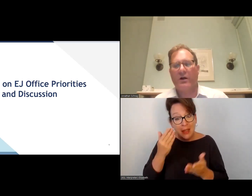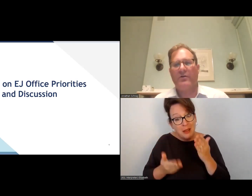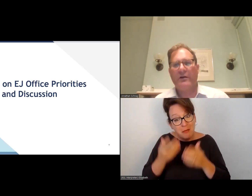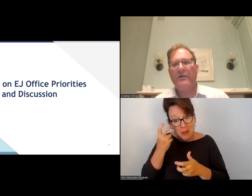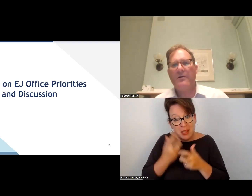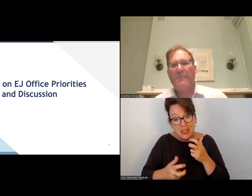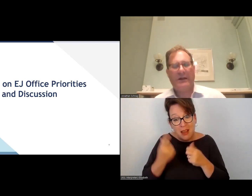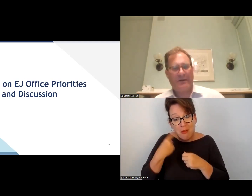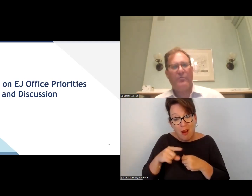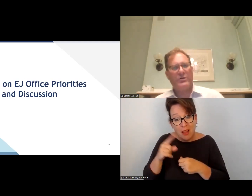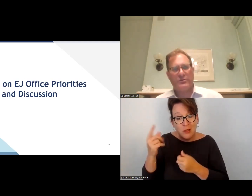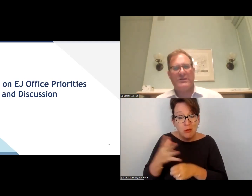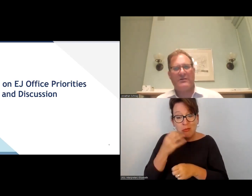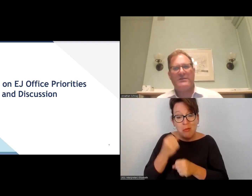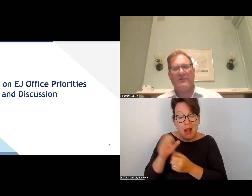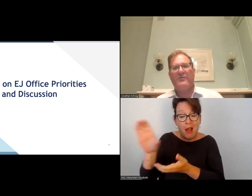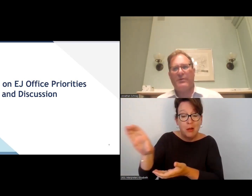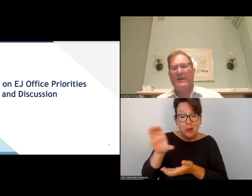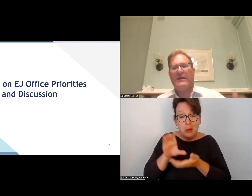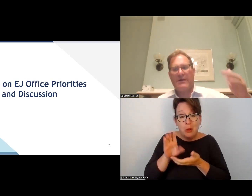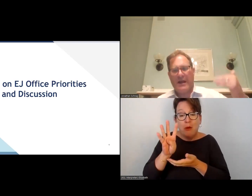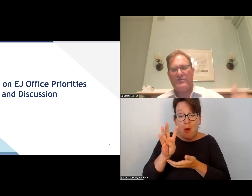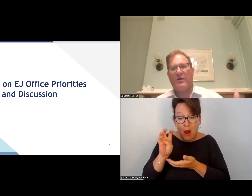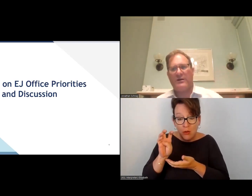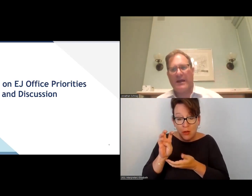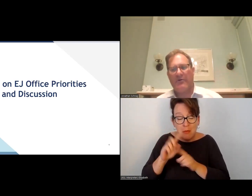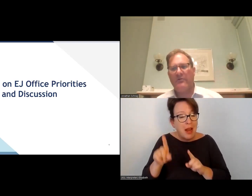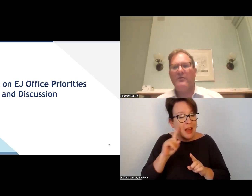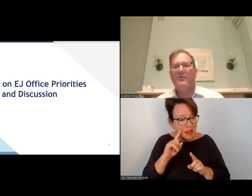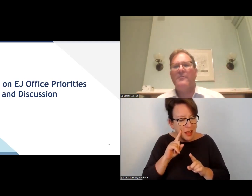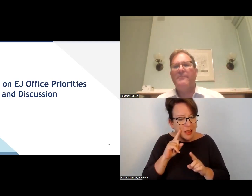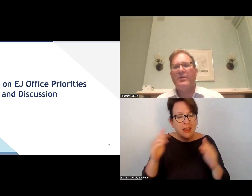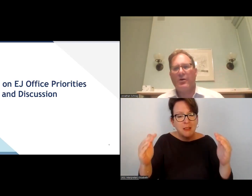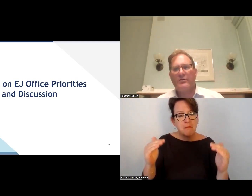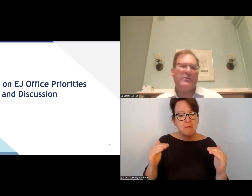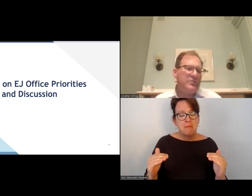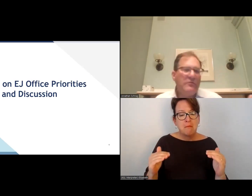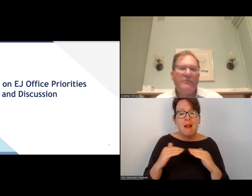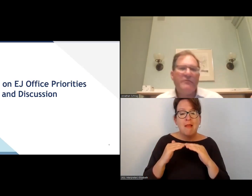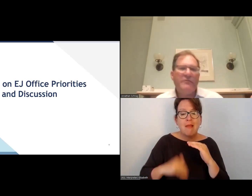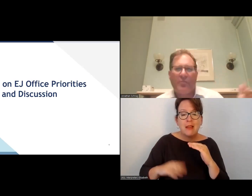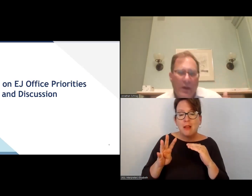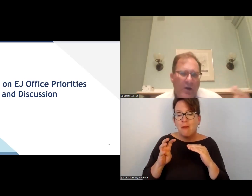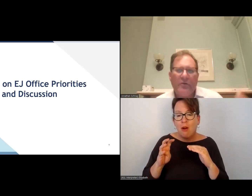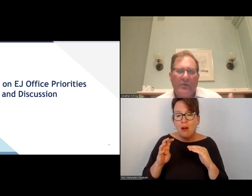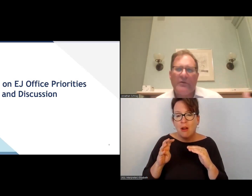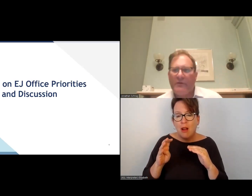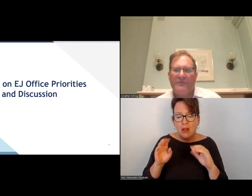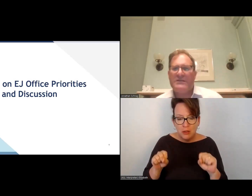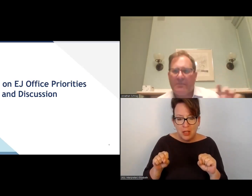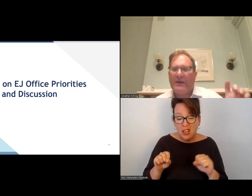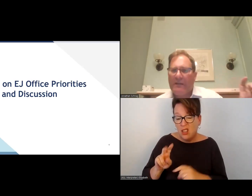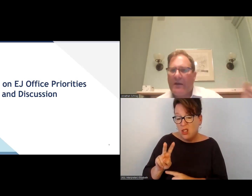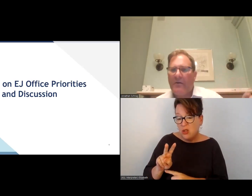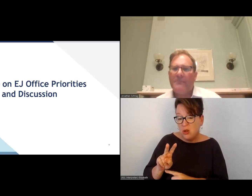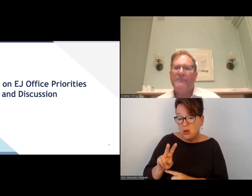at the 400, but I think we do see ourselves competing in the next rung down, sort of 250 to 300,